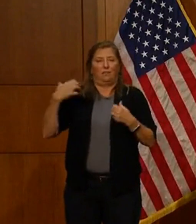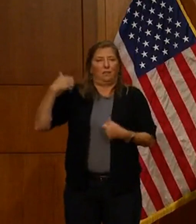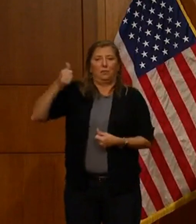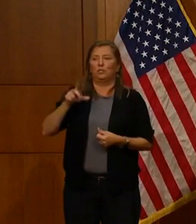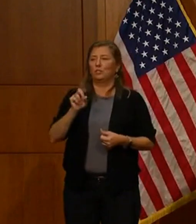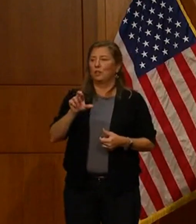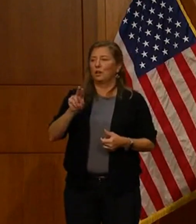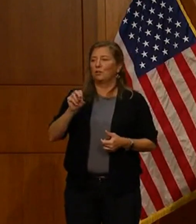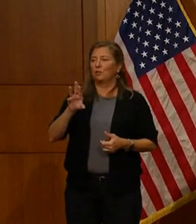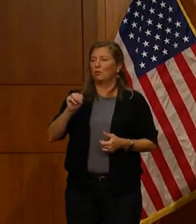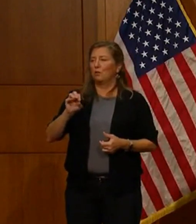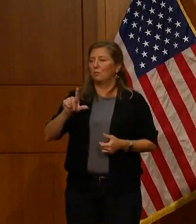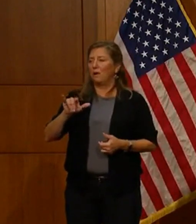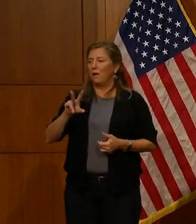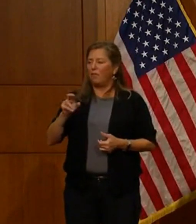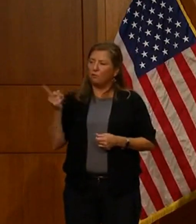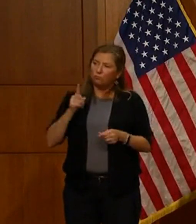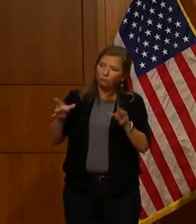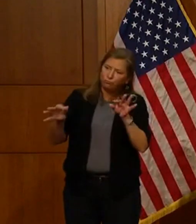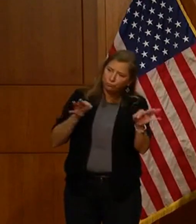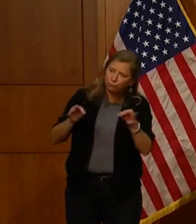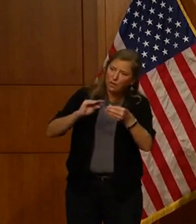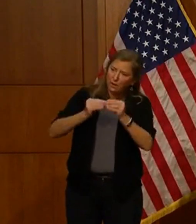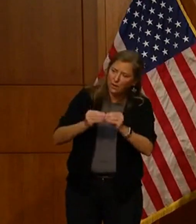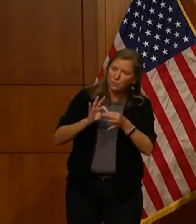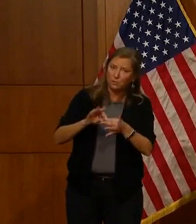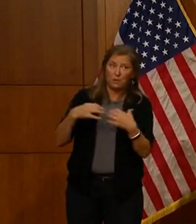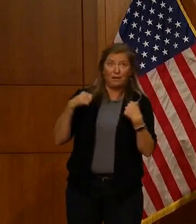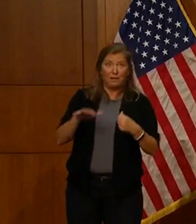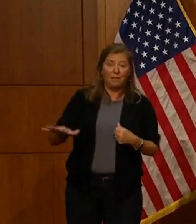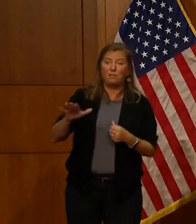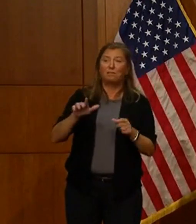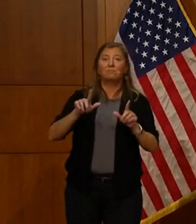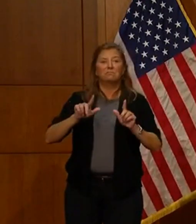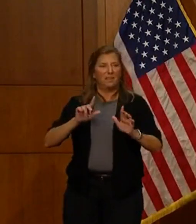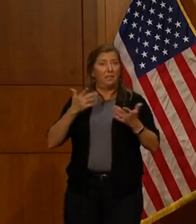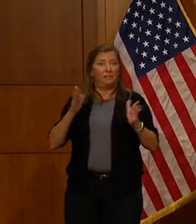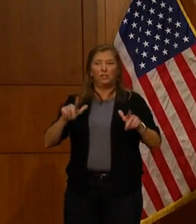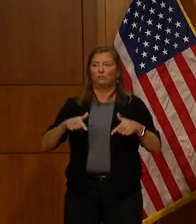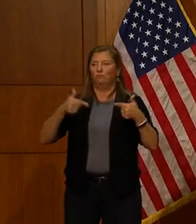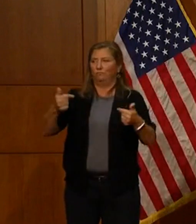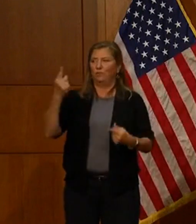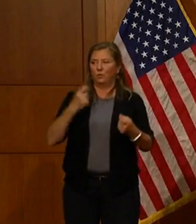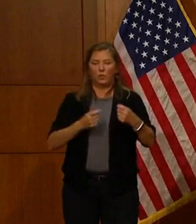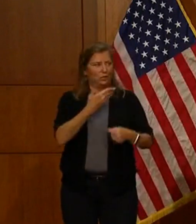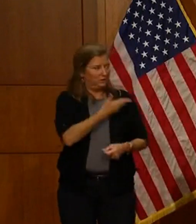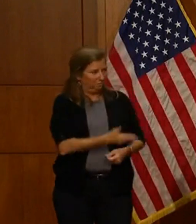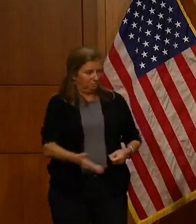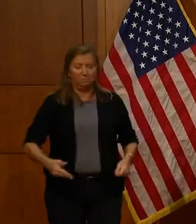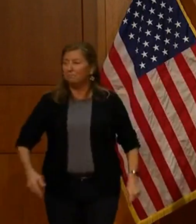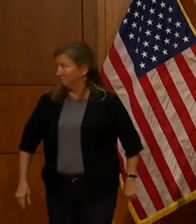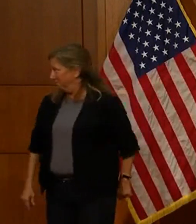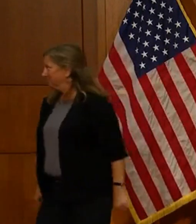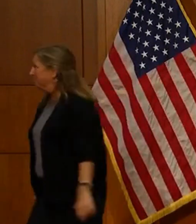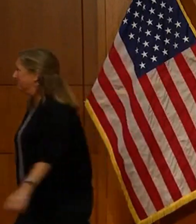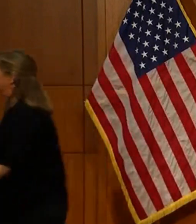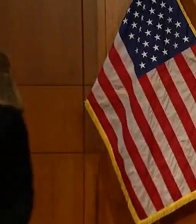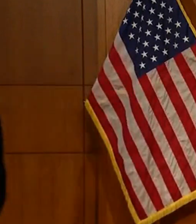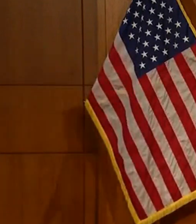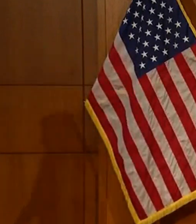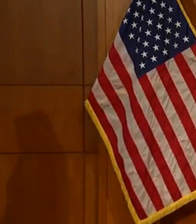more detailed update on our health data, and then we will be glad to take your questions. Dr. Oliver, thank you.